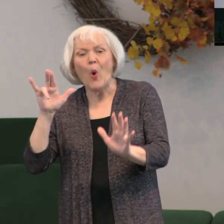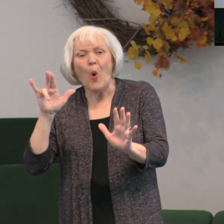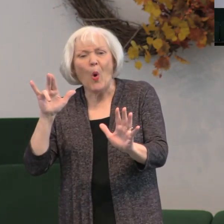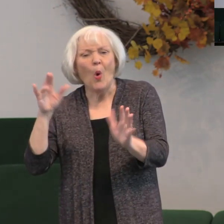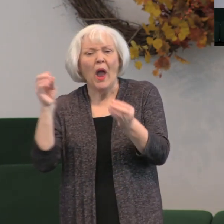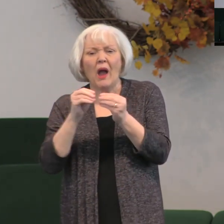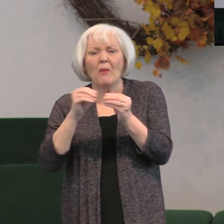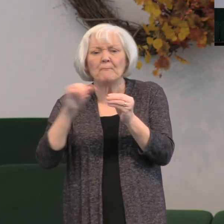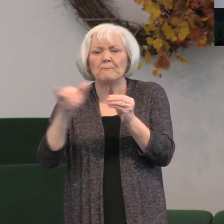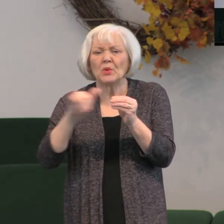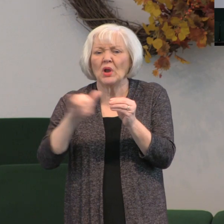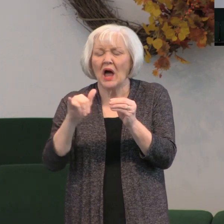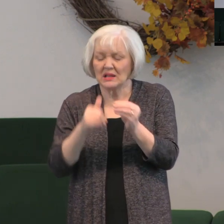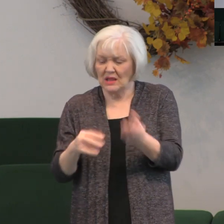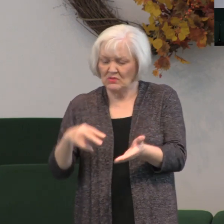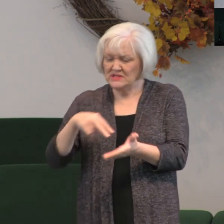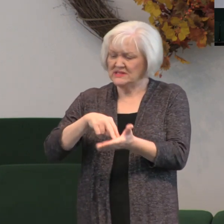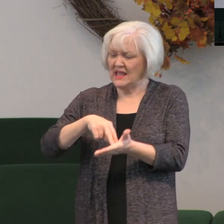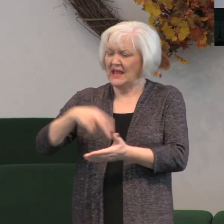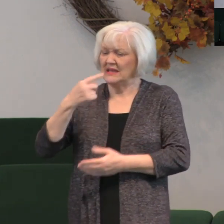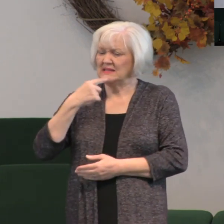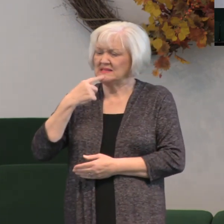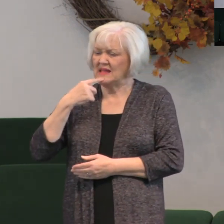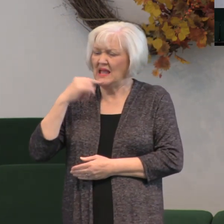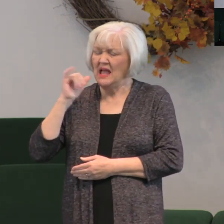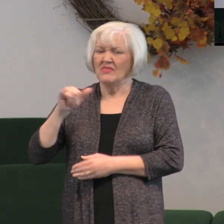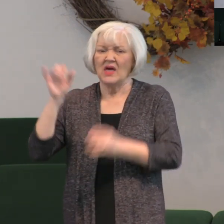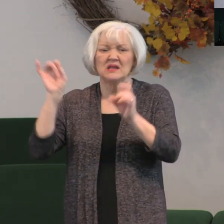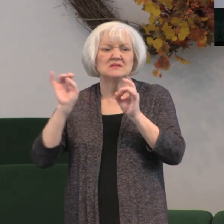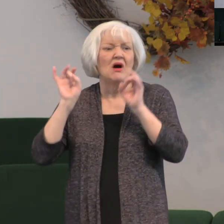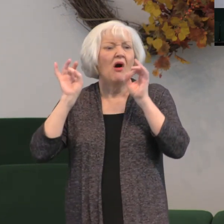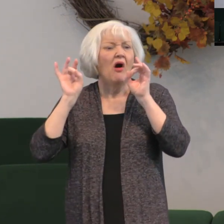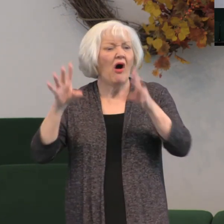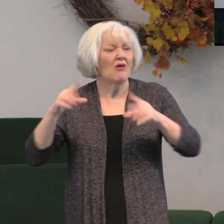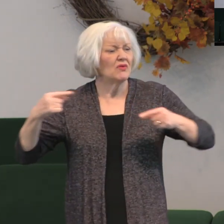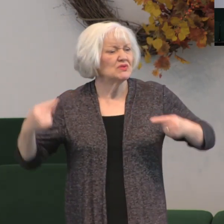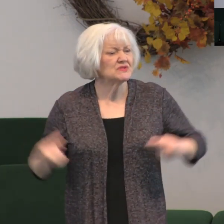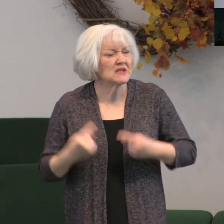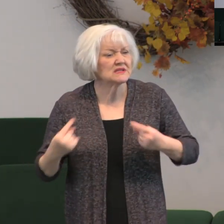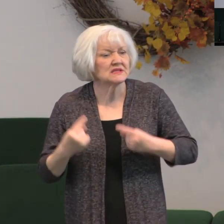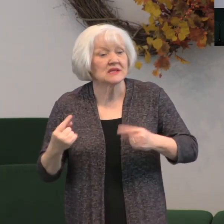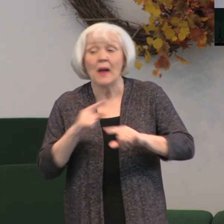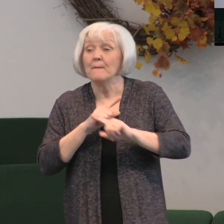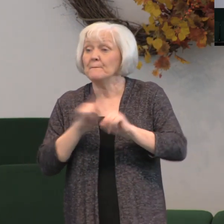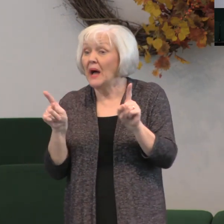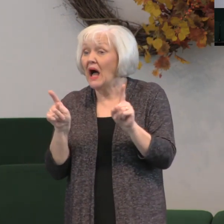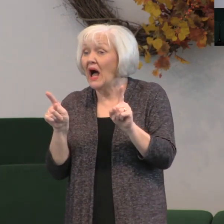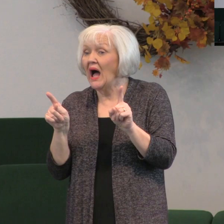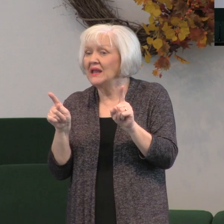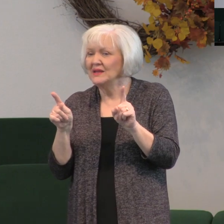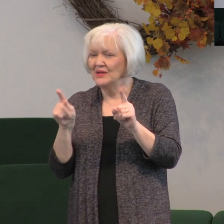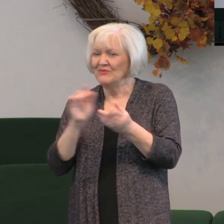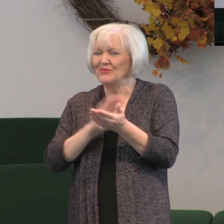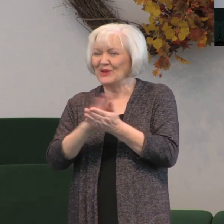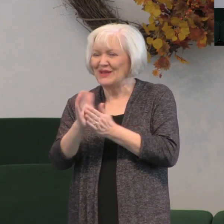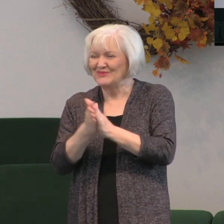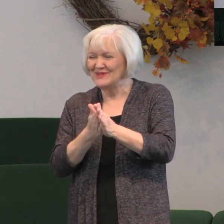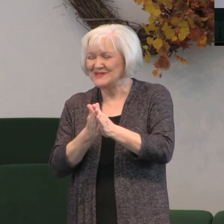in the sense that they would stand up and they would say that it's horrible to sin, but it's so wonderful to be forgiven.